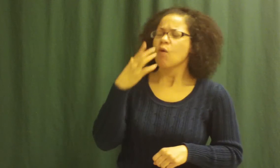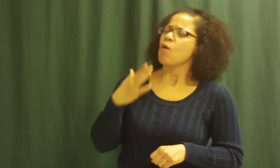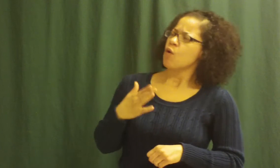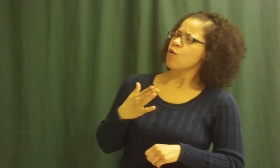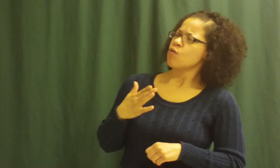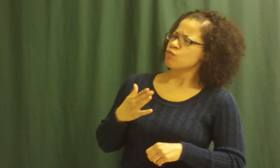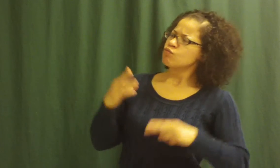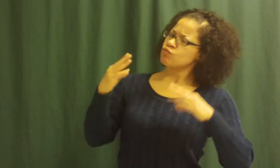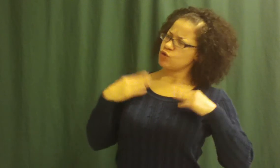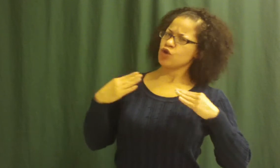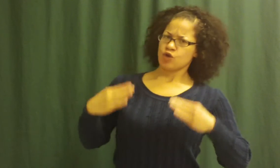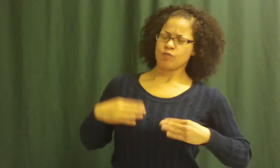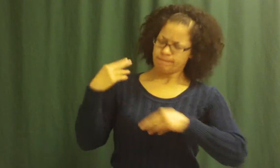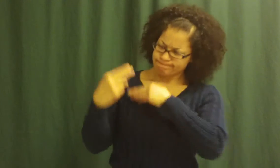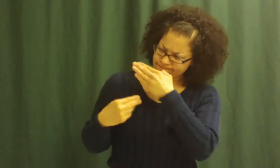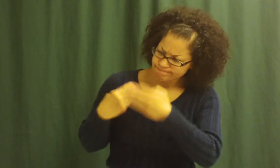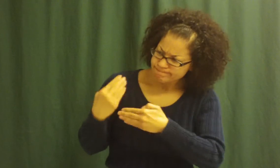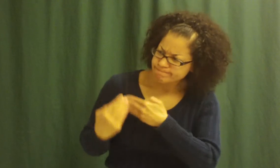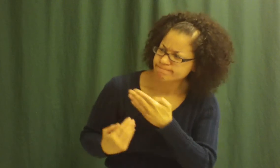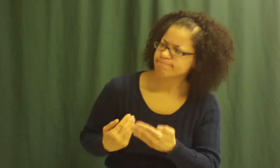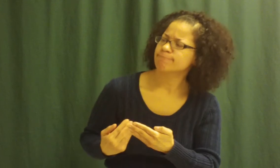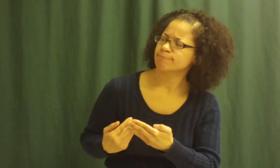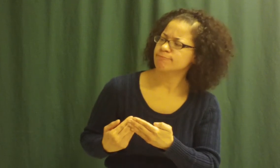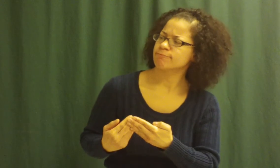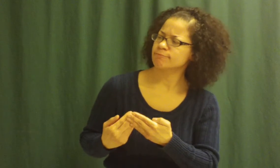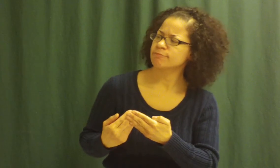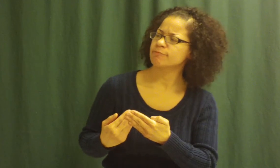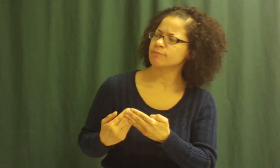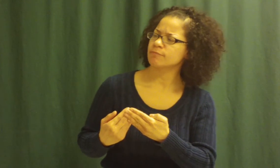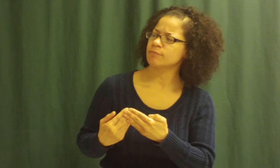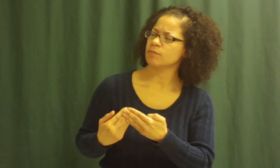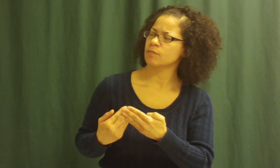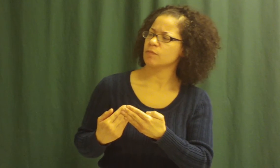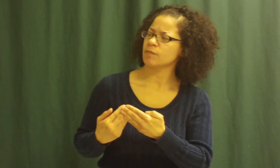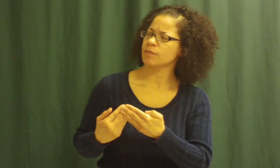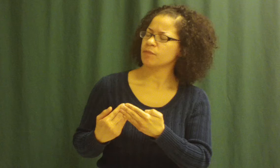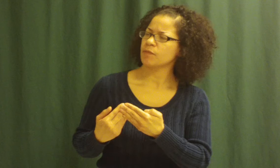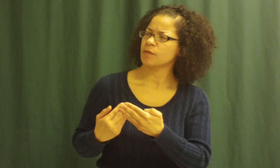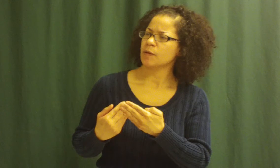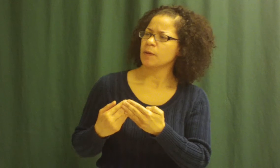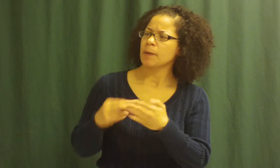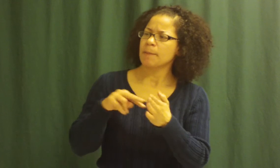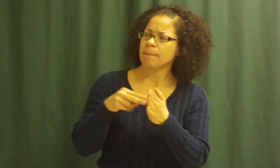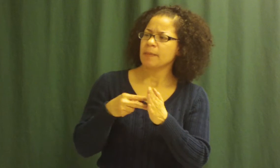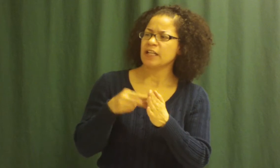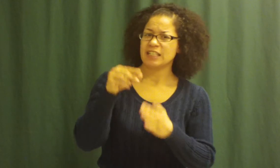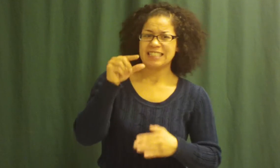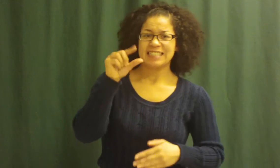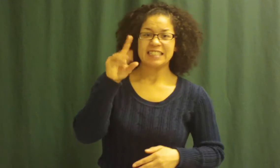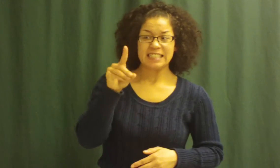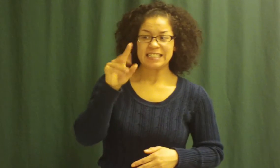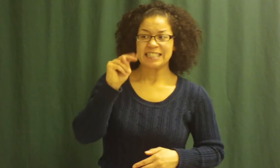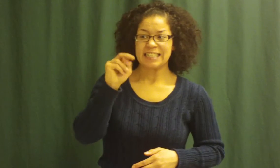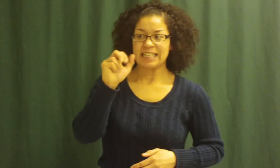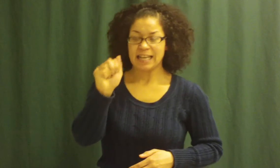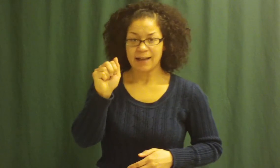forms common to people everywhere. Genetic mutations and anomalies